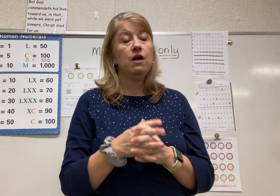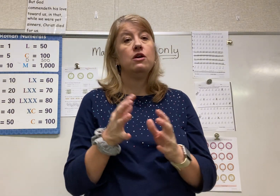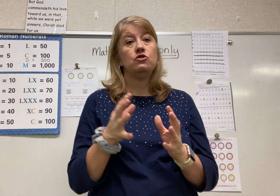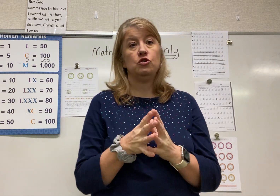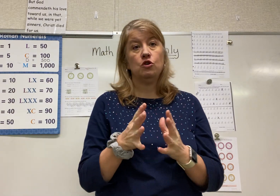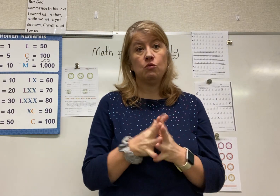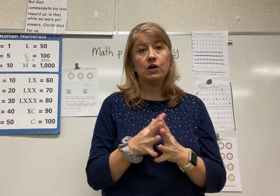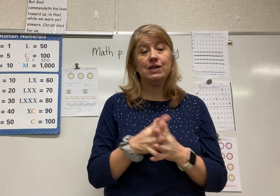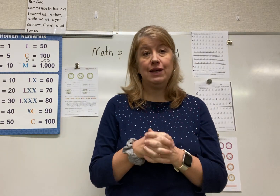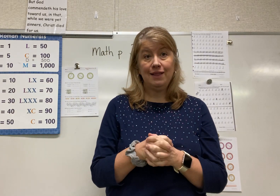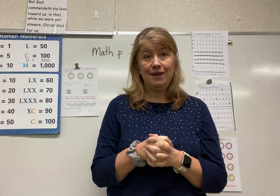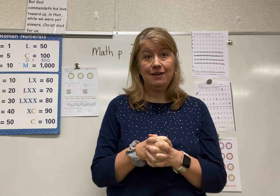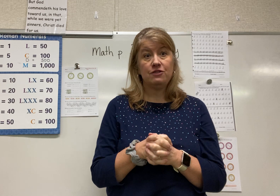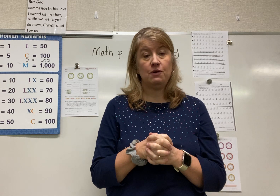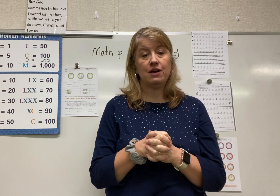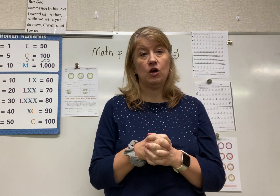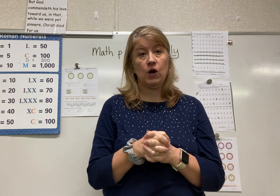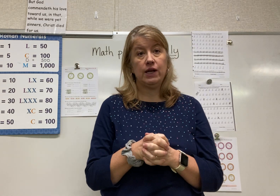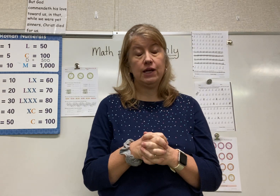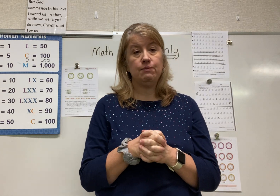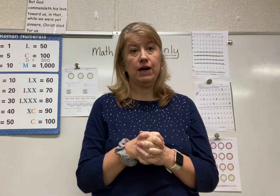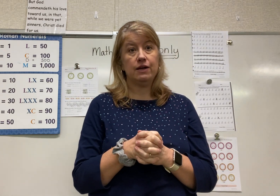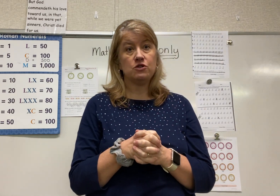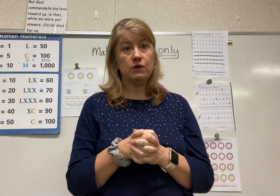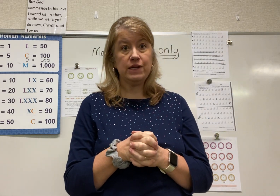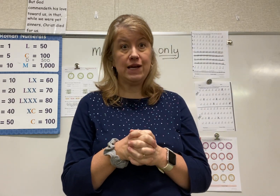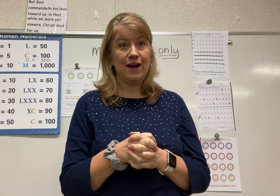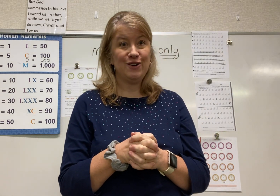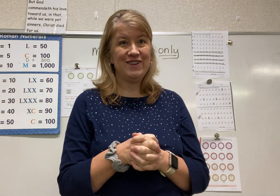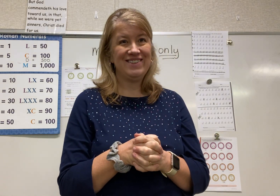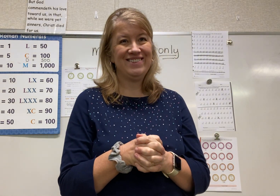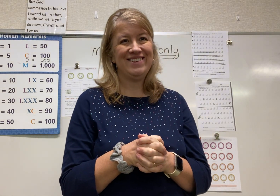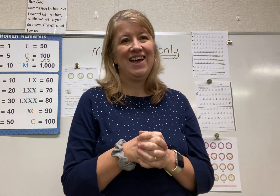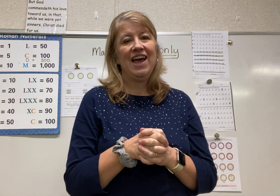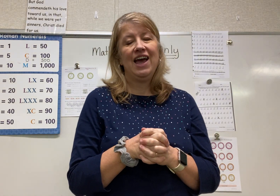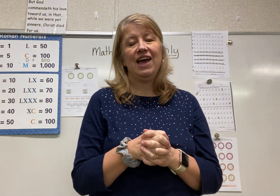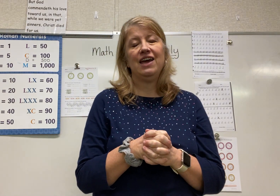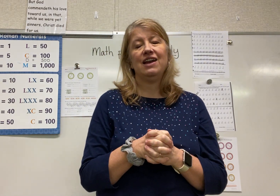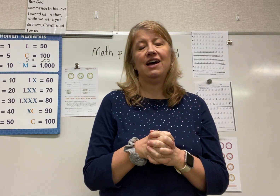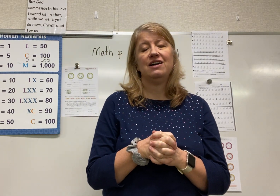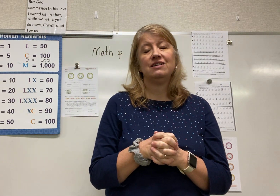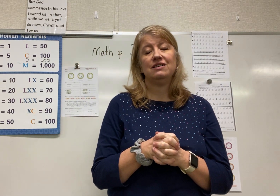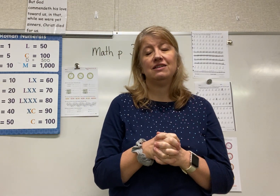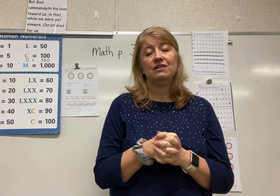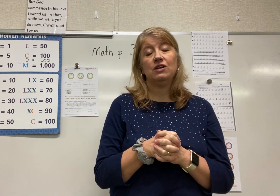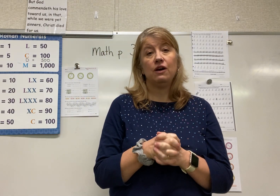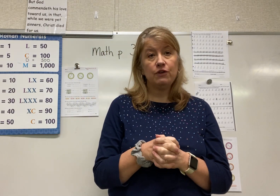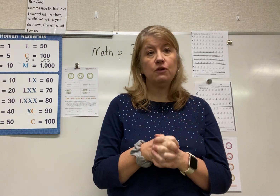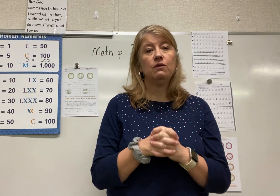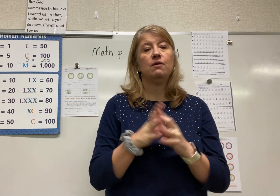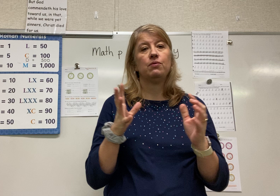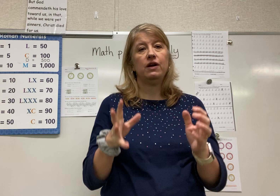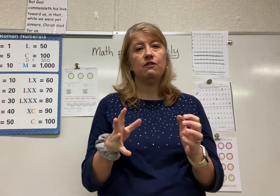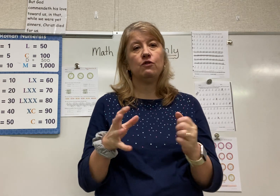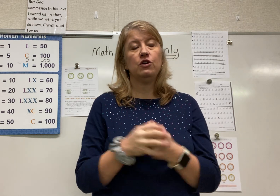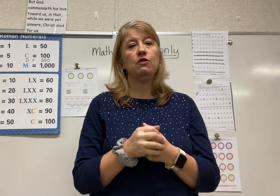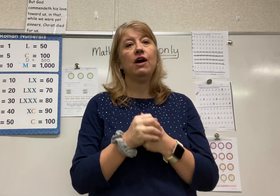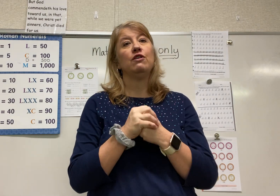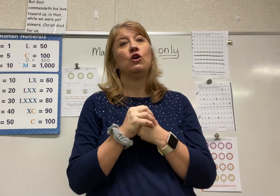Do your work neatly so I can grade it and my eyes don't get tired. And I love you. I'm praying for you. Have a